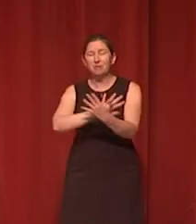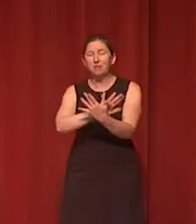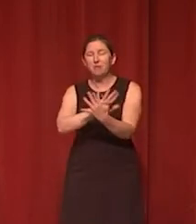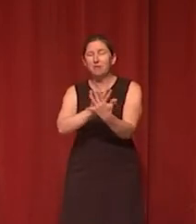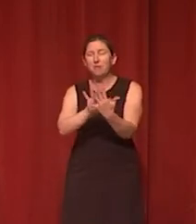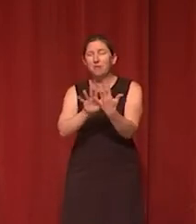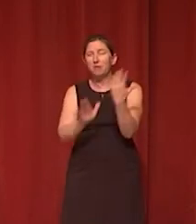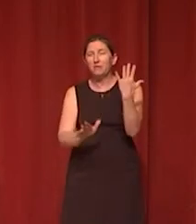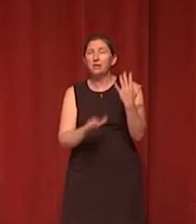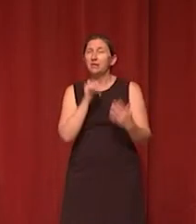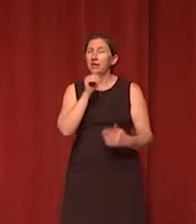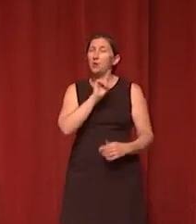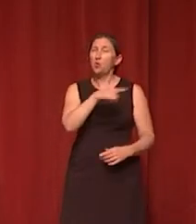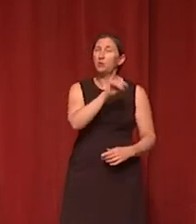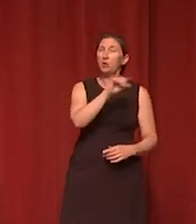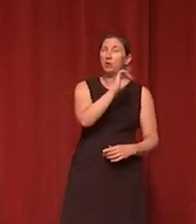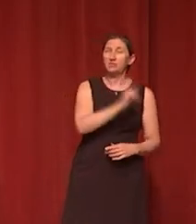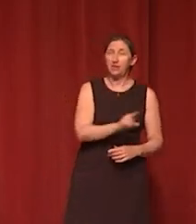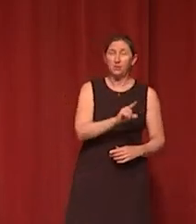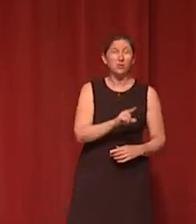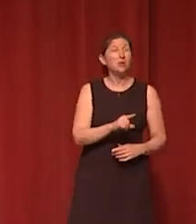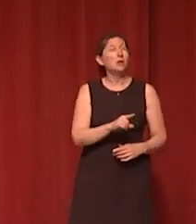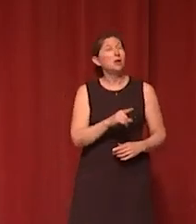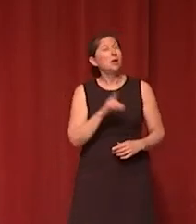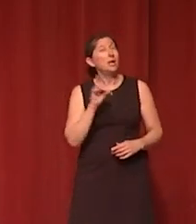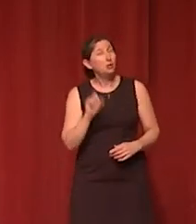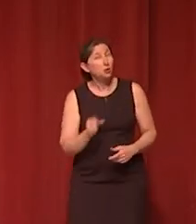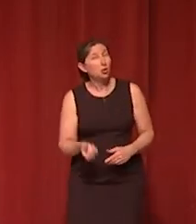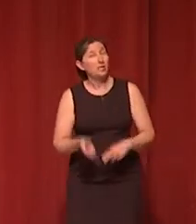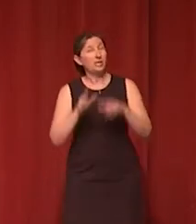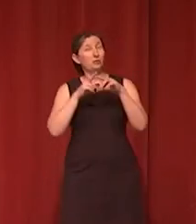but potentially vascular dementia as well.